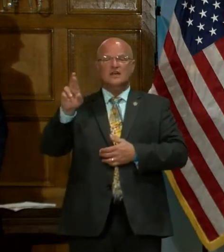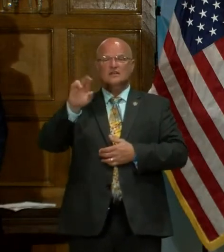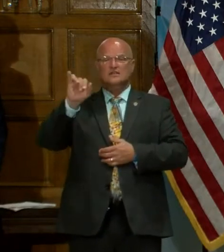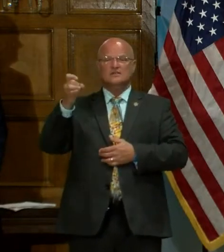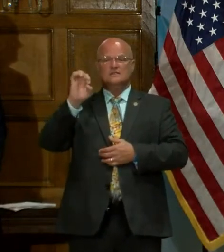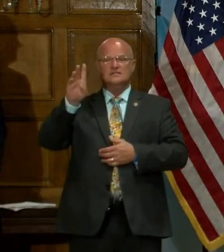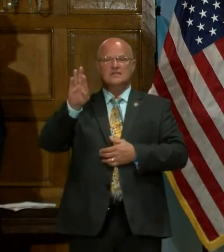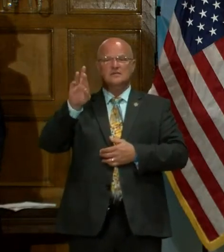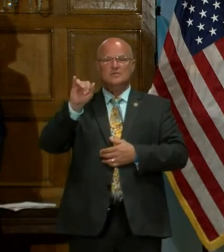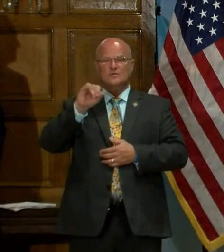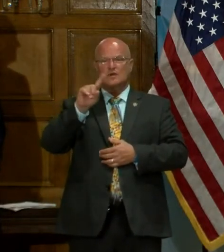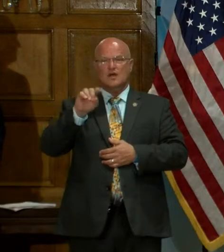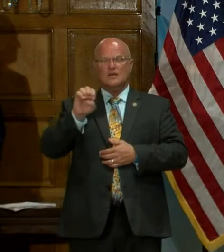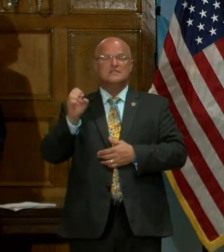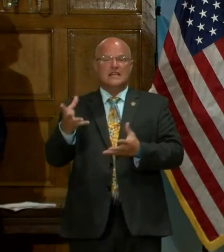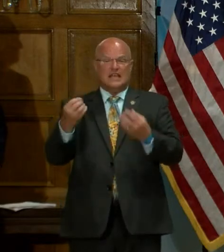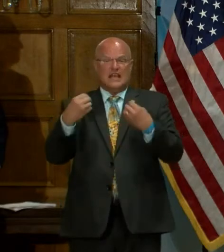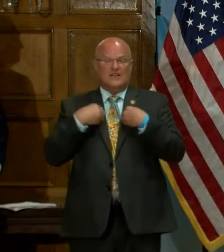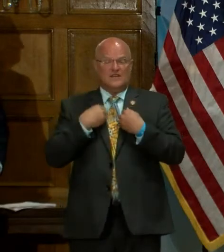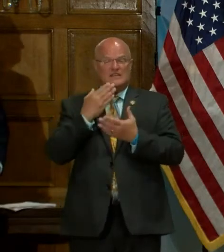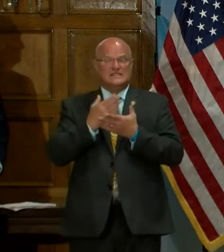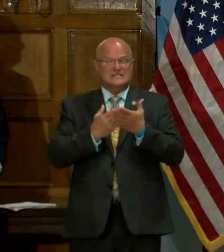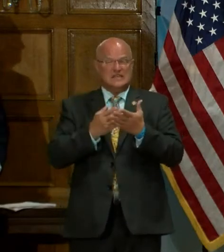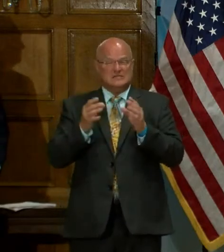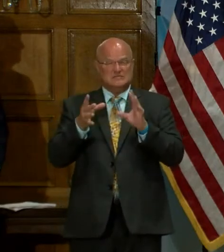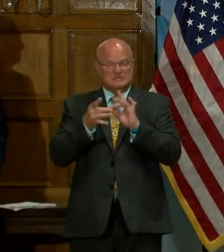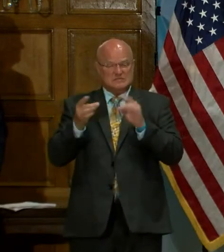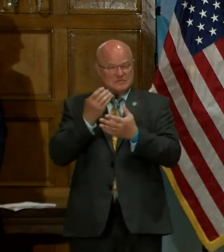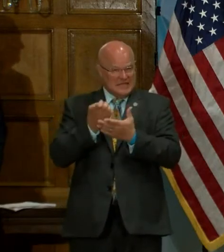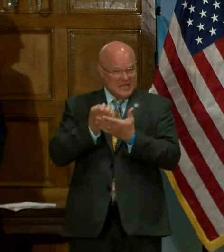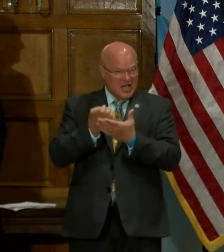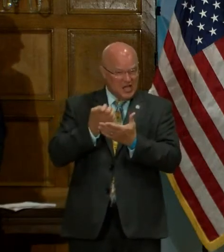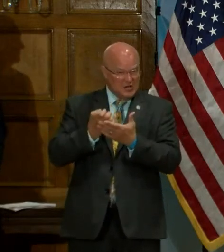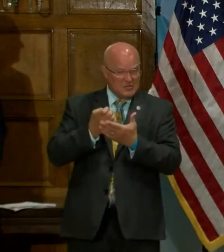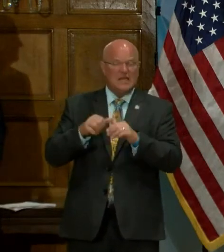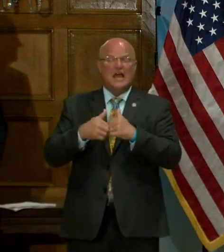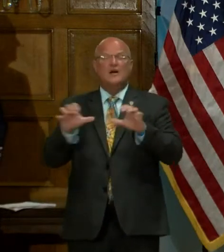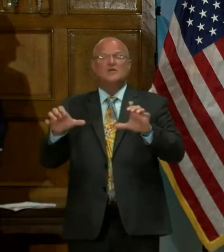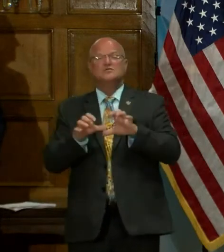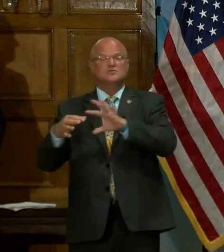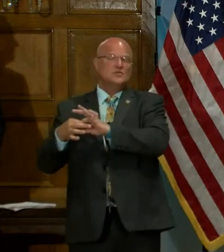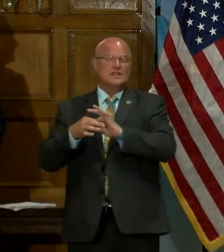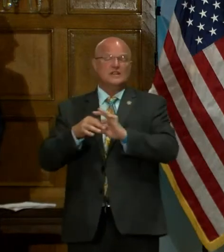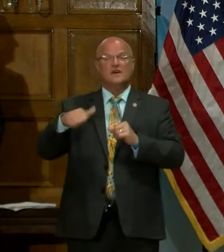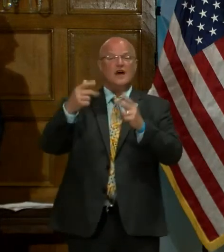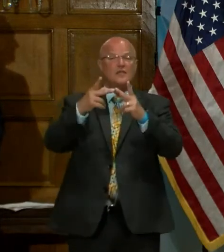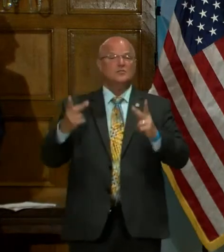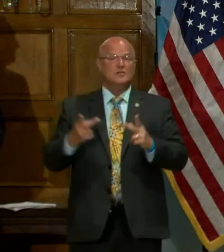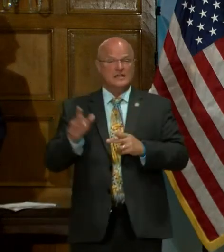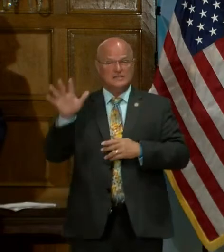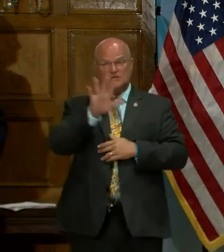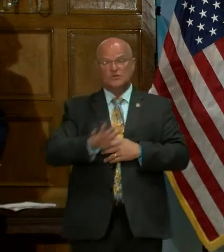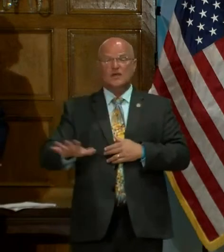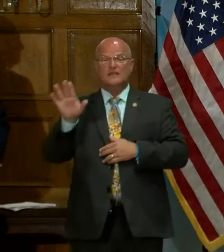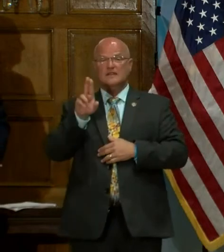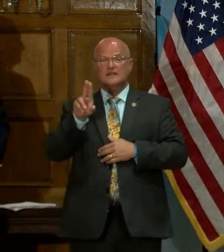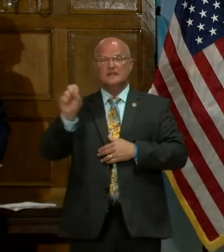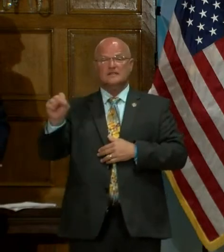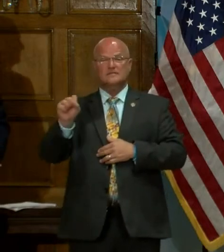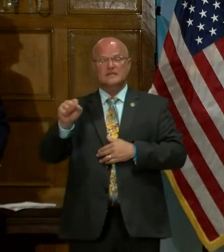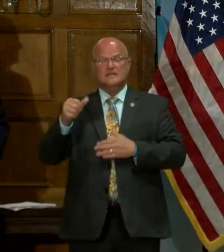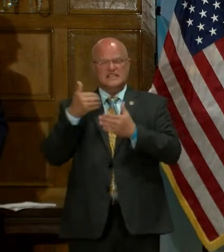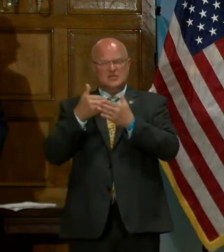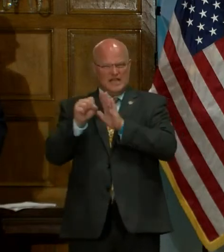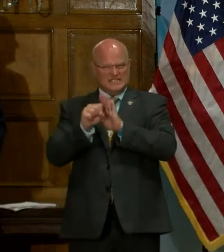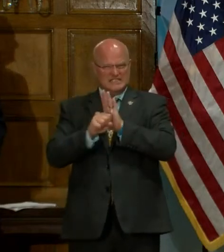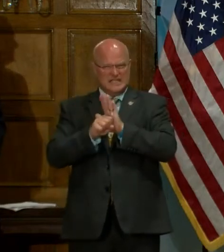us some updates on the economy, both the state economy and how we're doing relative to other places, nearby